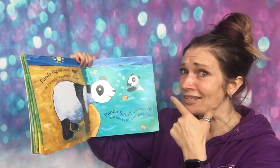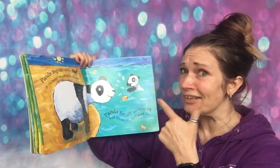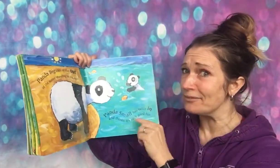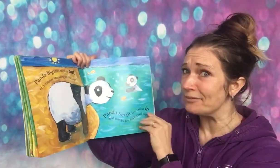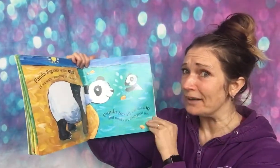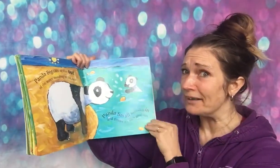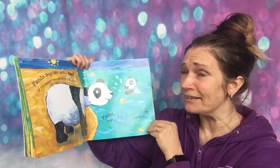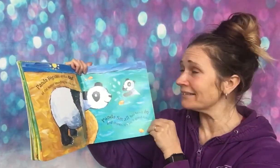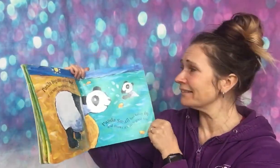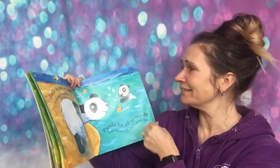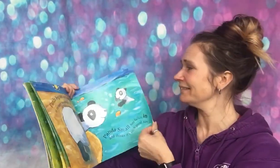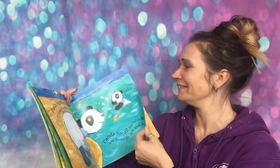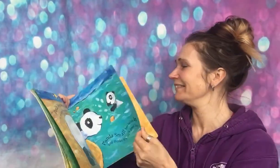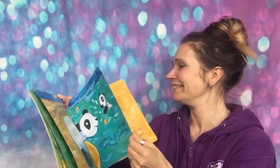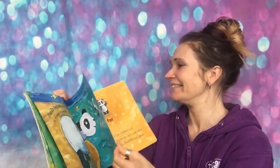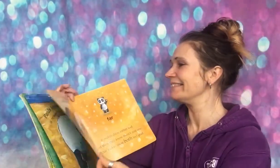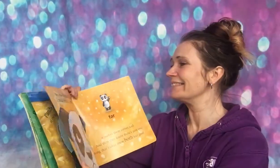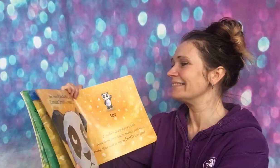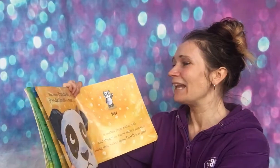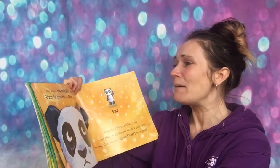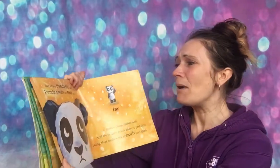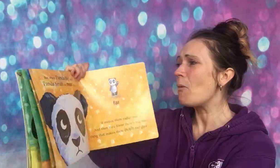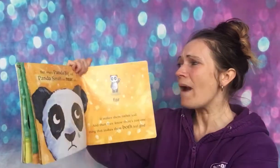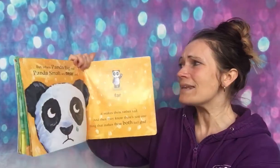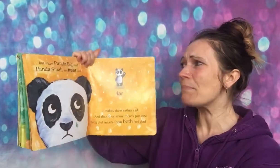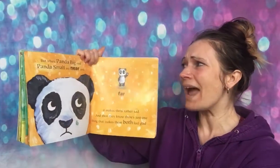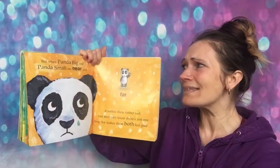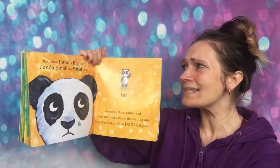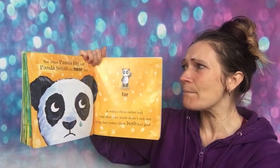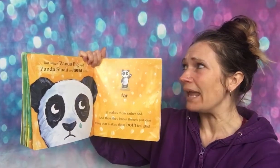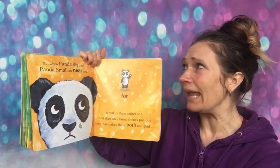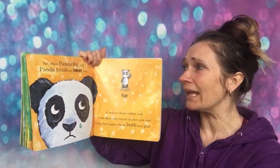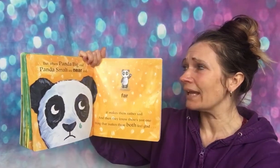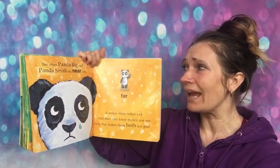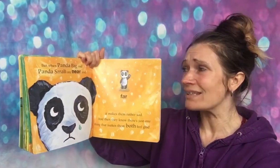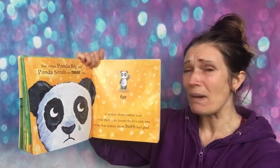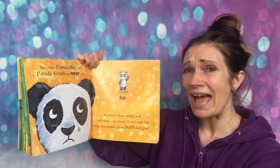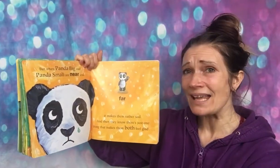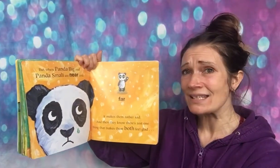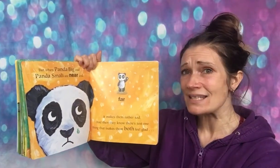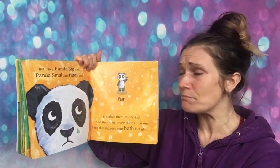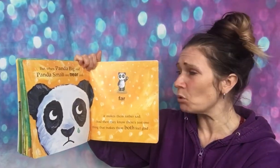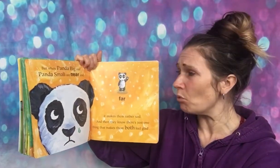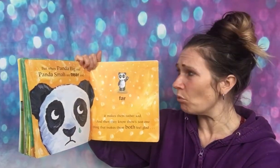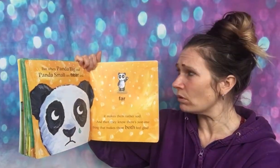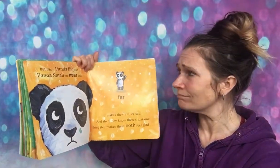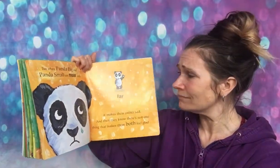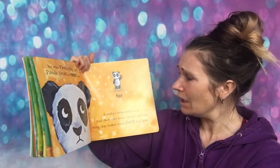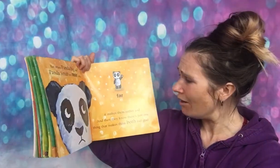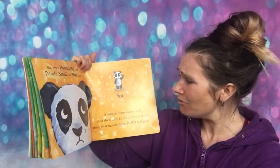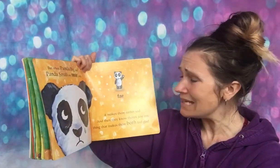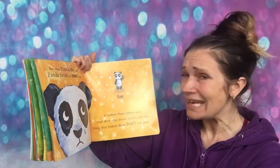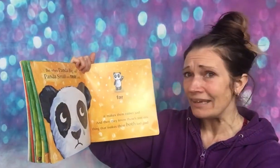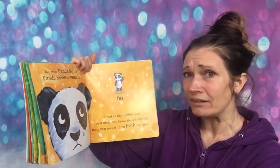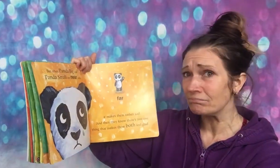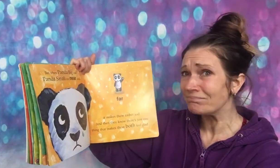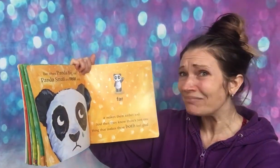good fun. But when Panda Big and Panda Small are near